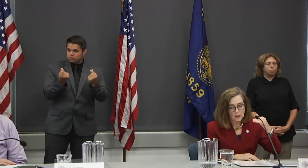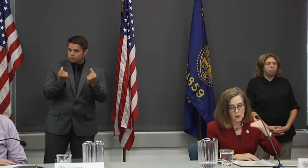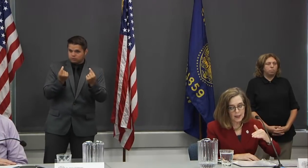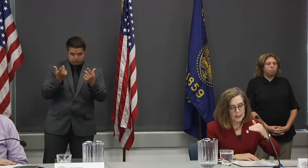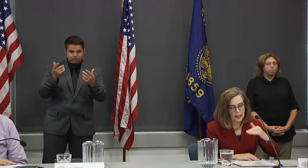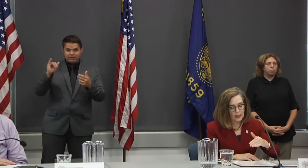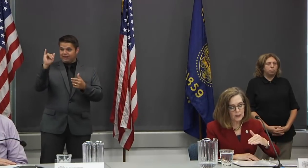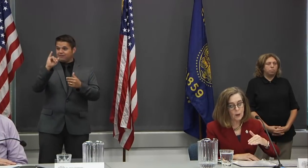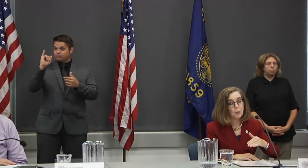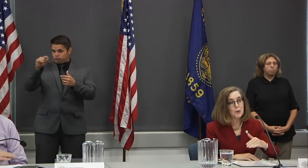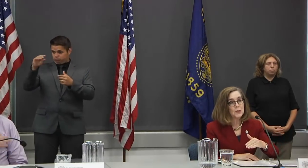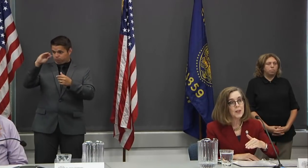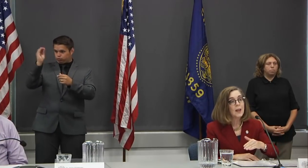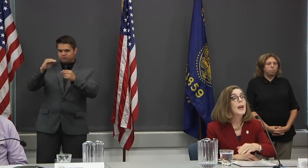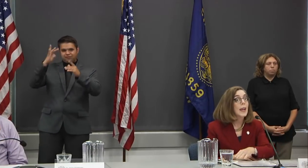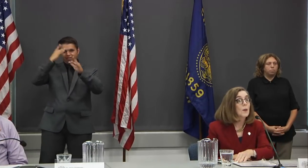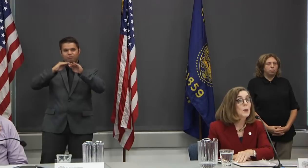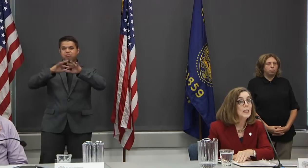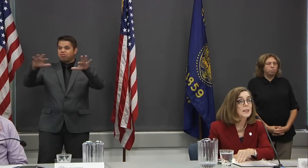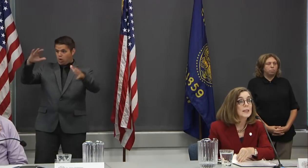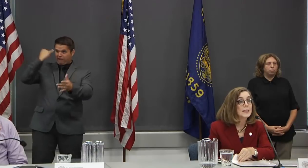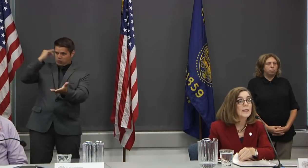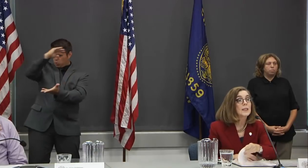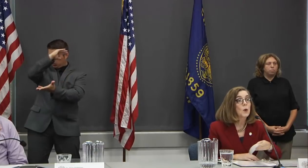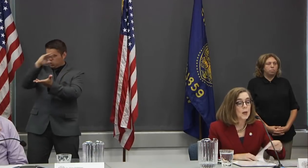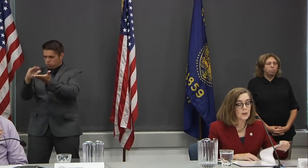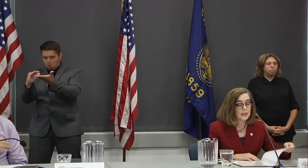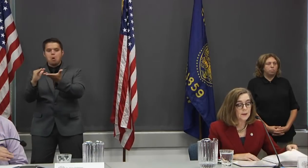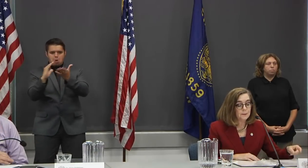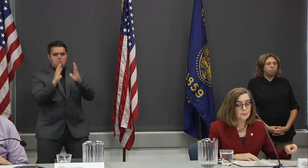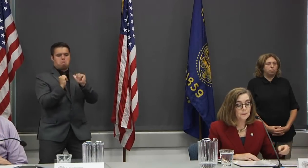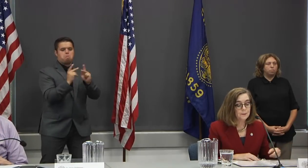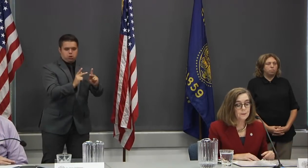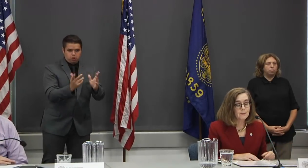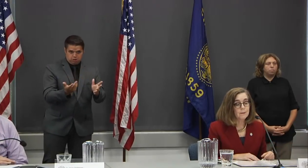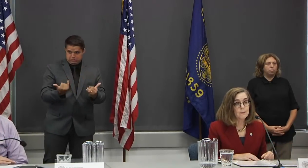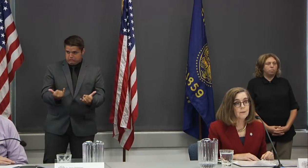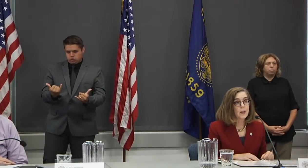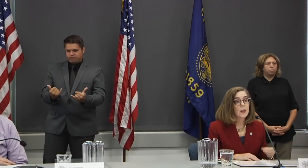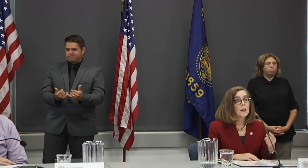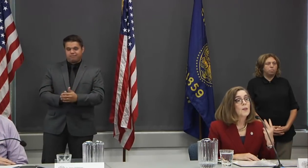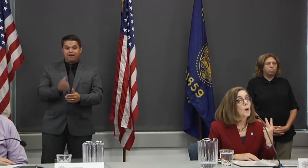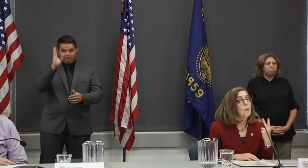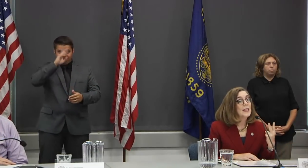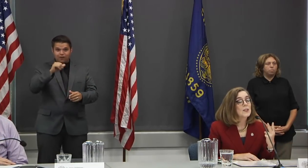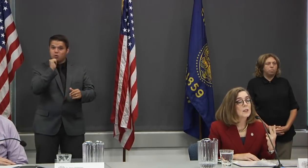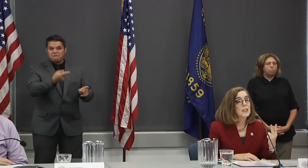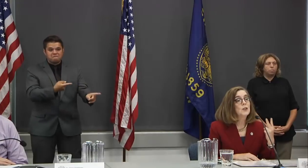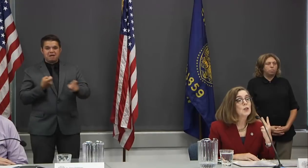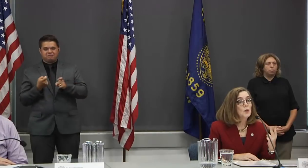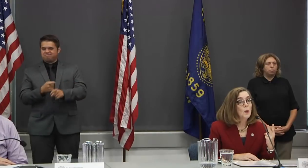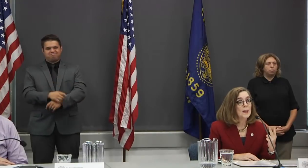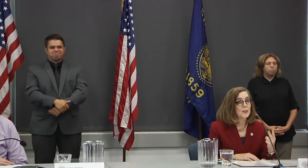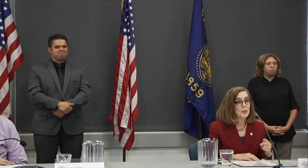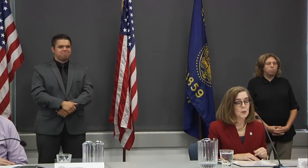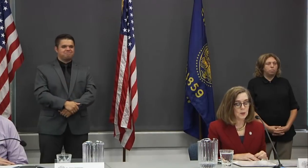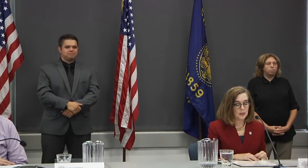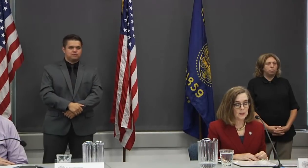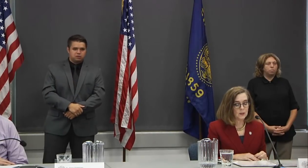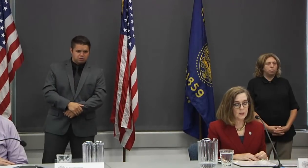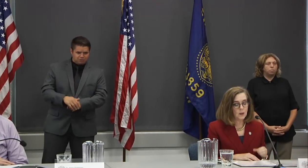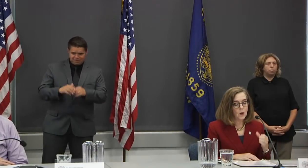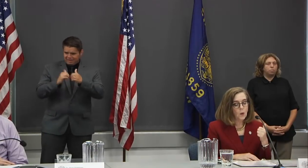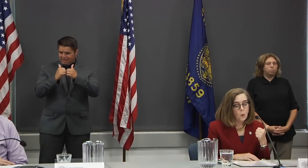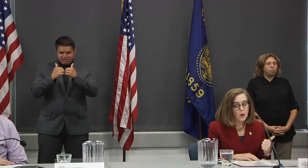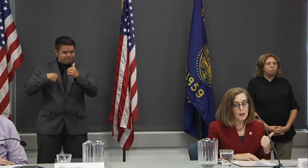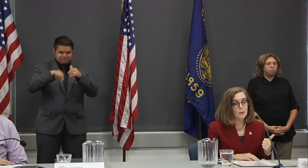rapid decline in case numbers, and we need to see it quickly. There are basically two ways to do